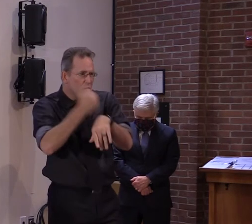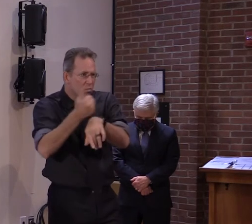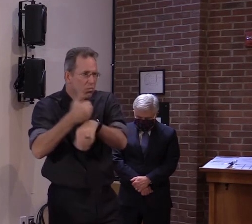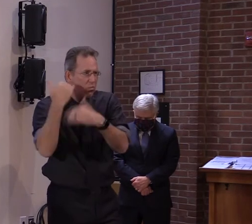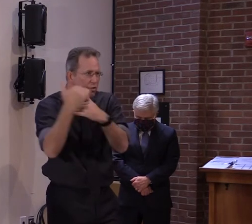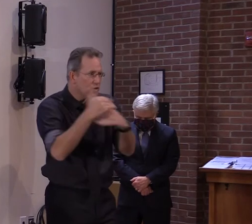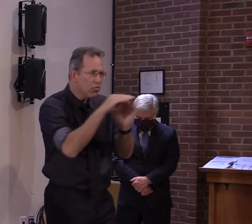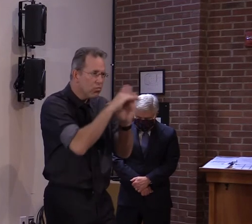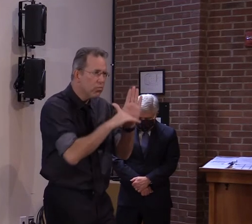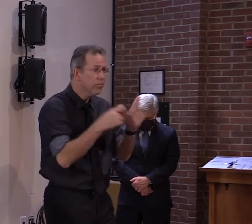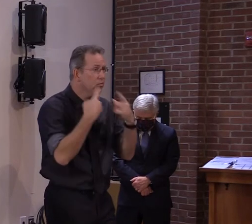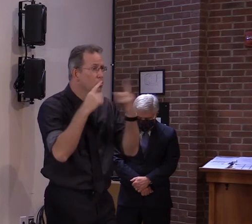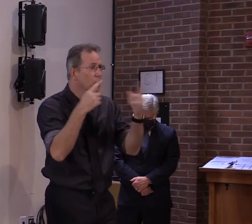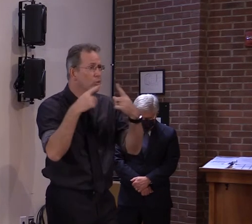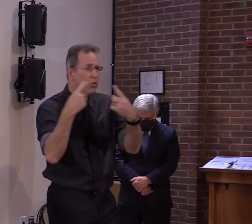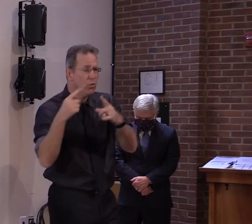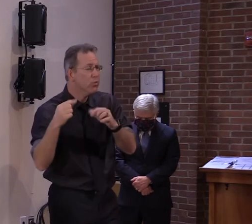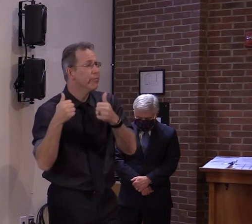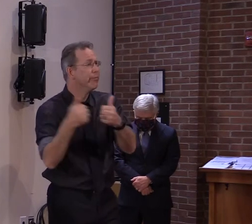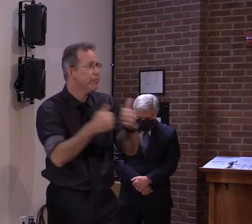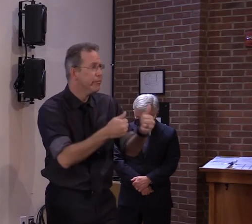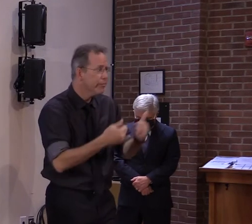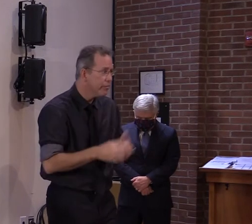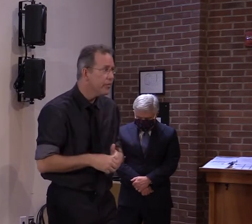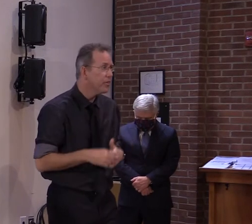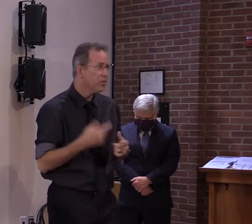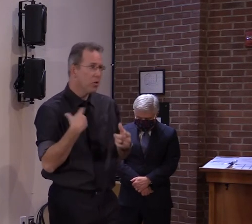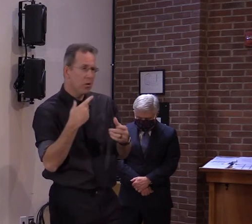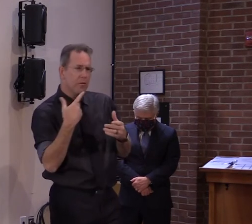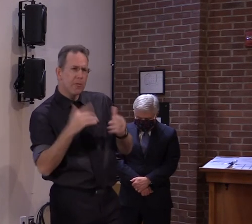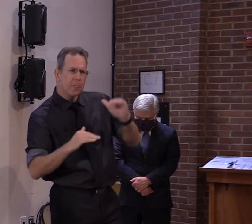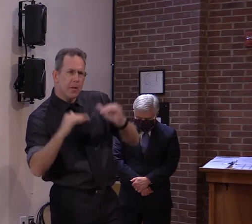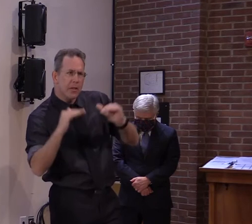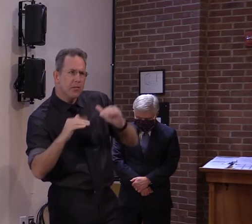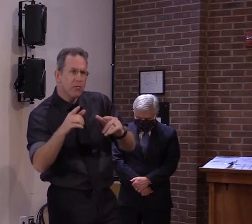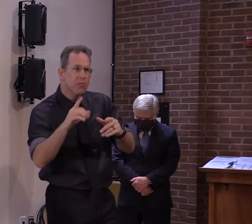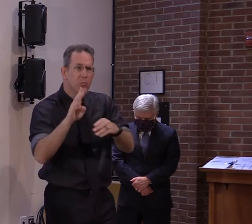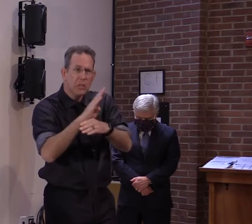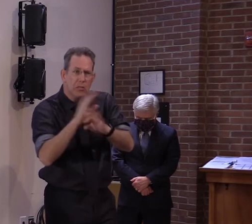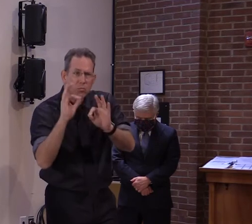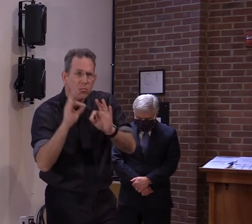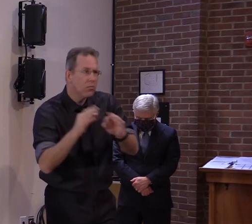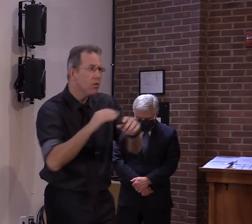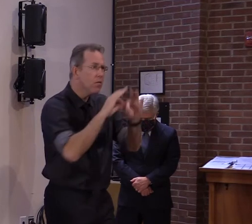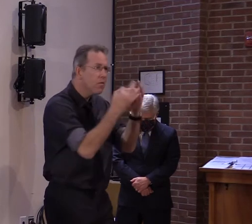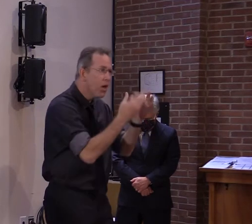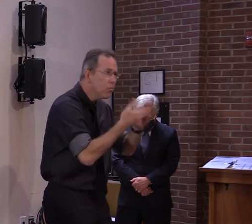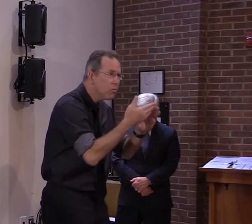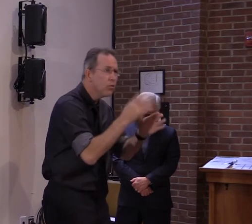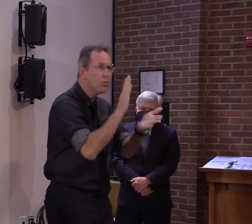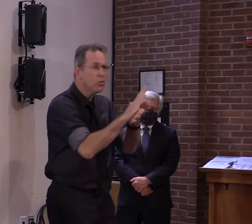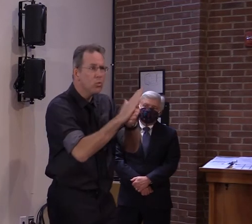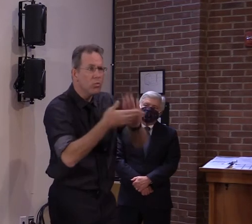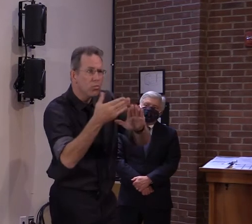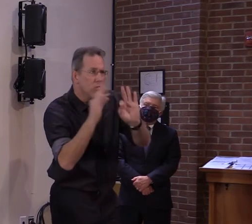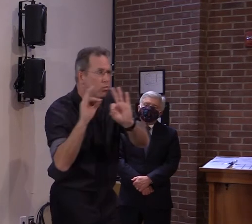keep the economy going as best we can while making sure that kids can stay in school.